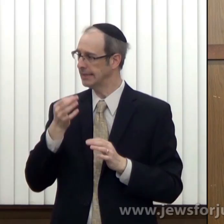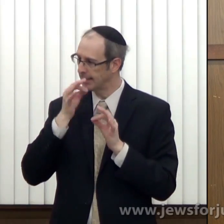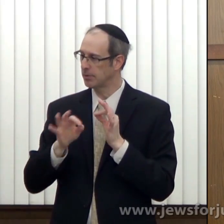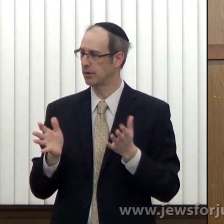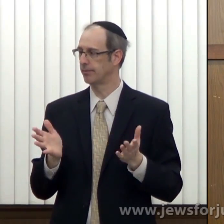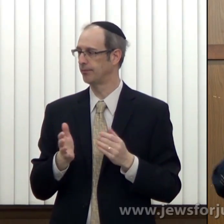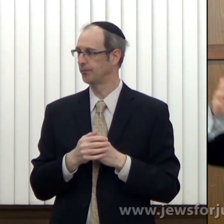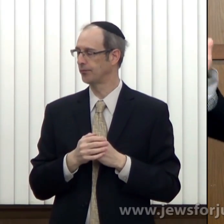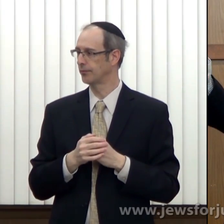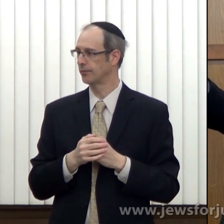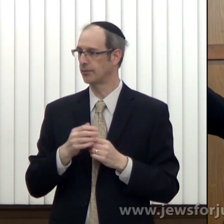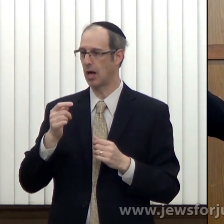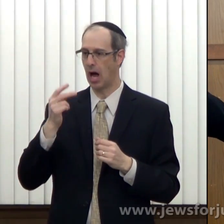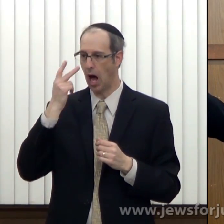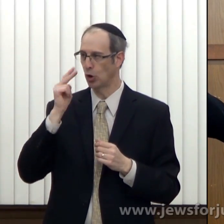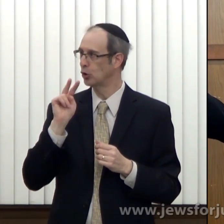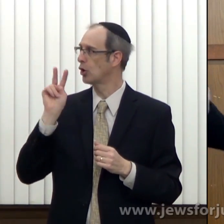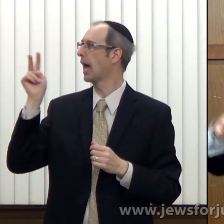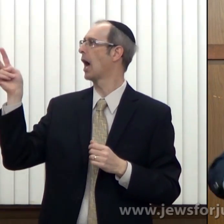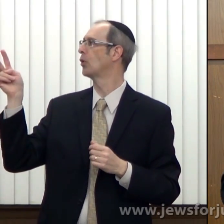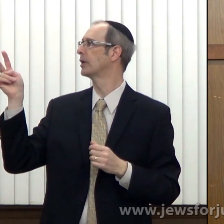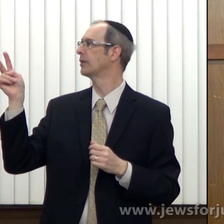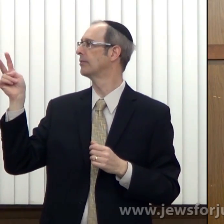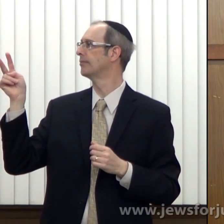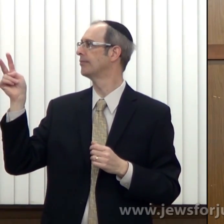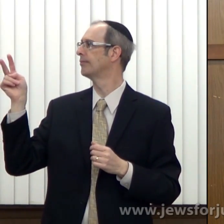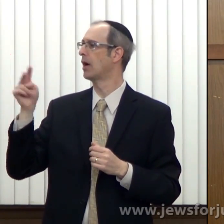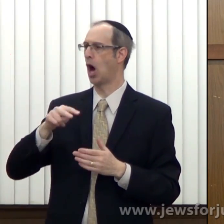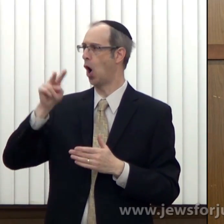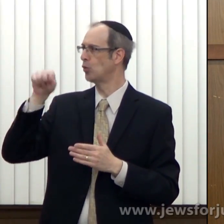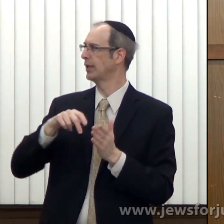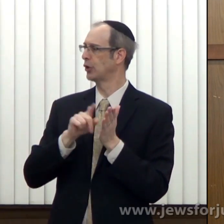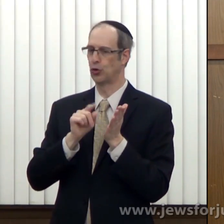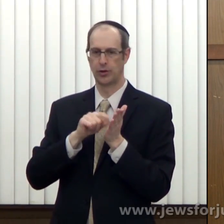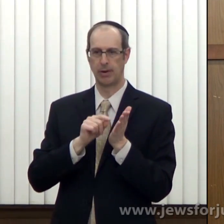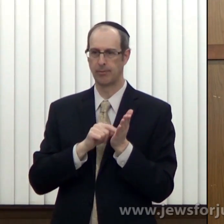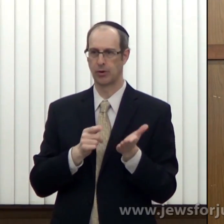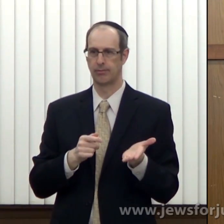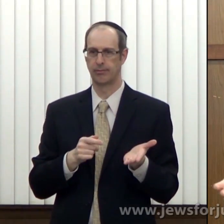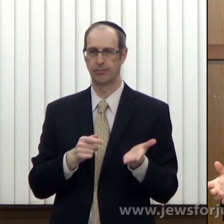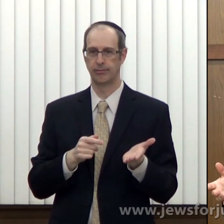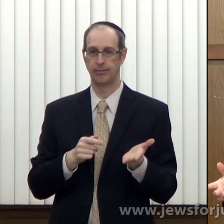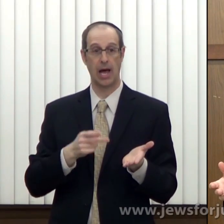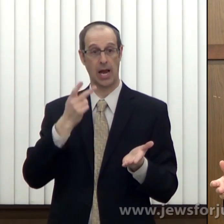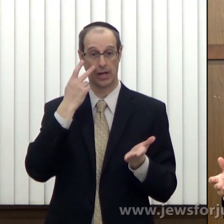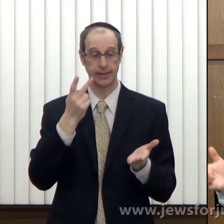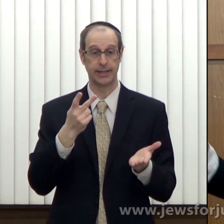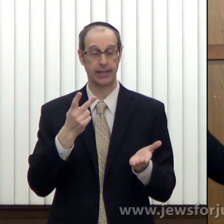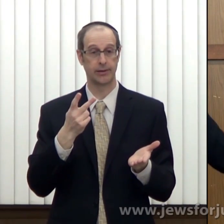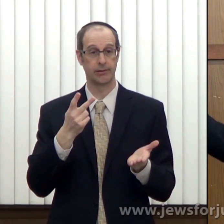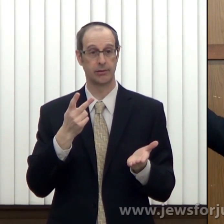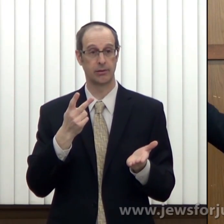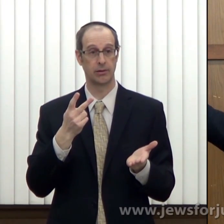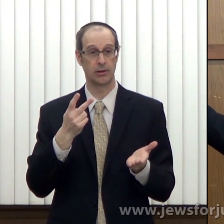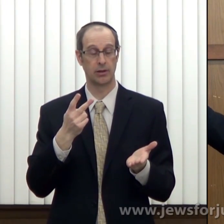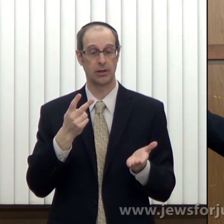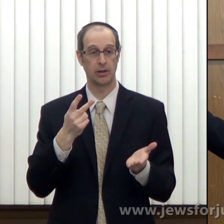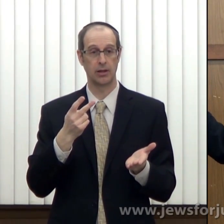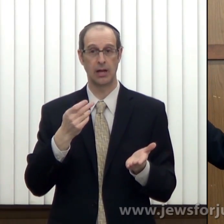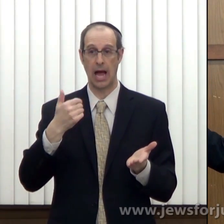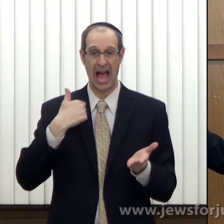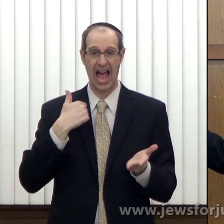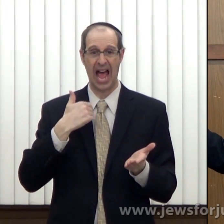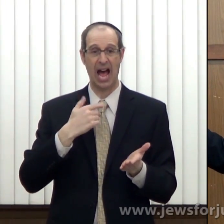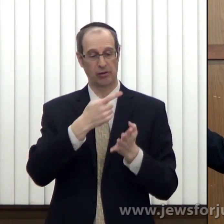simple. I'll look out the window, I'll read the newspaper, and I'll see, have all these